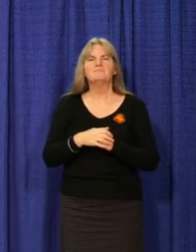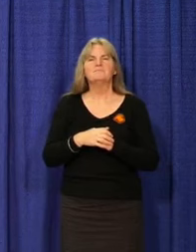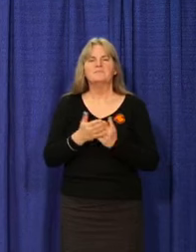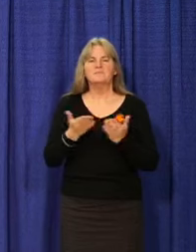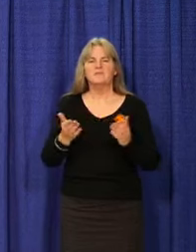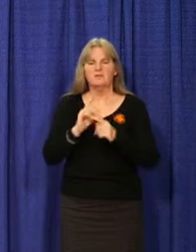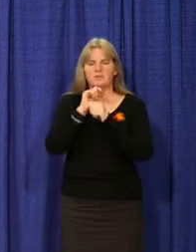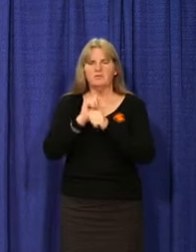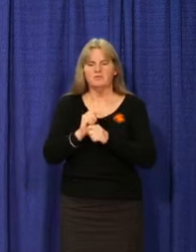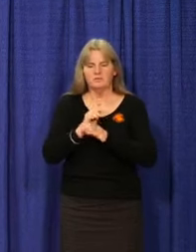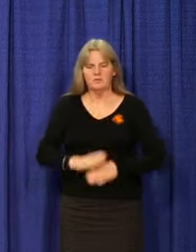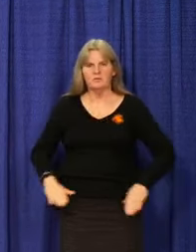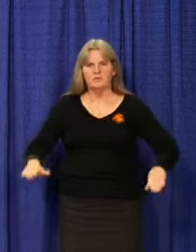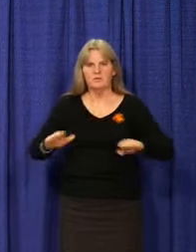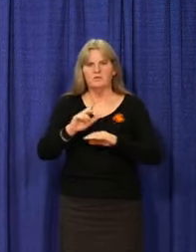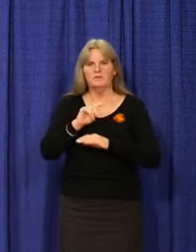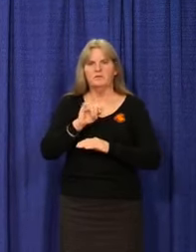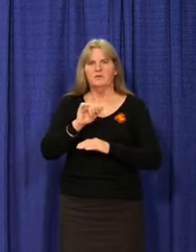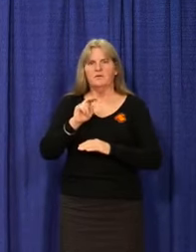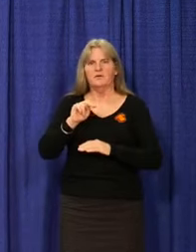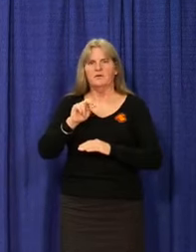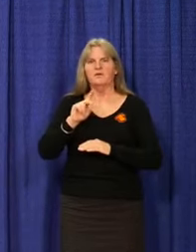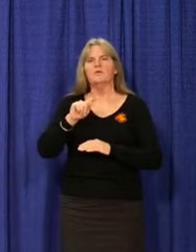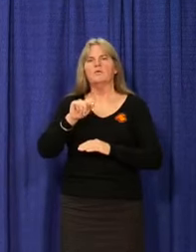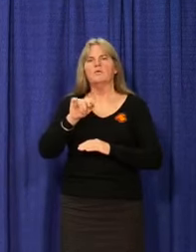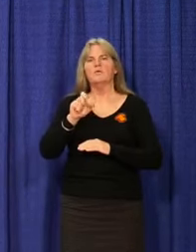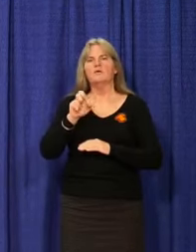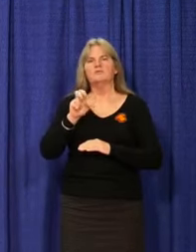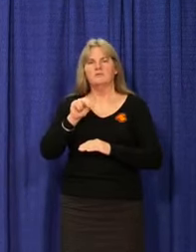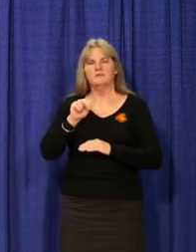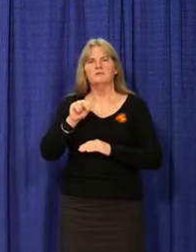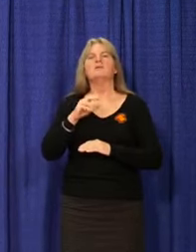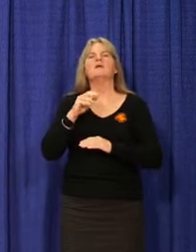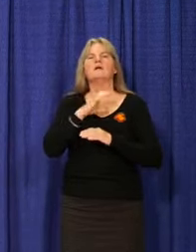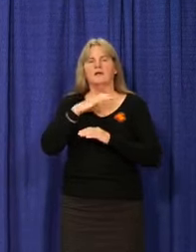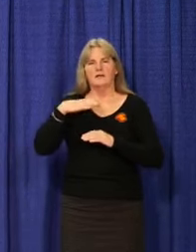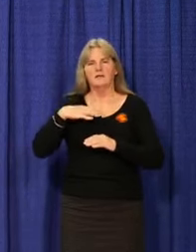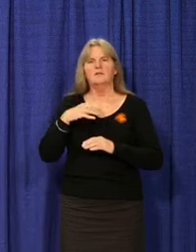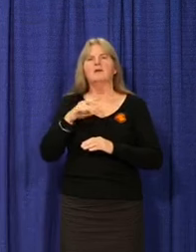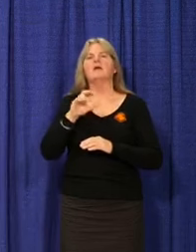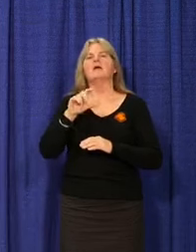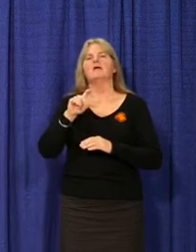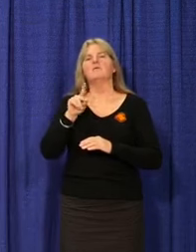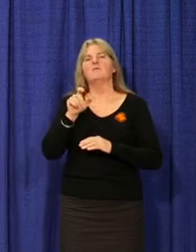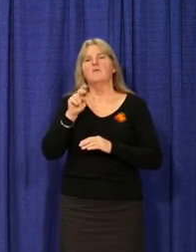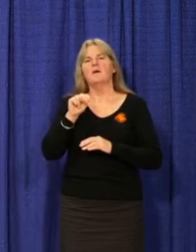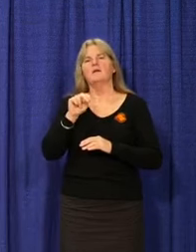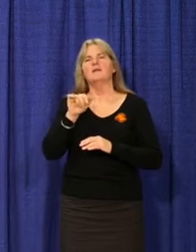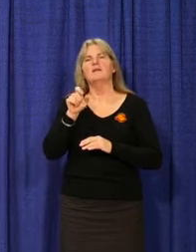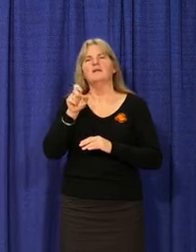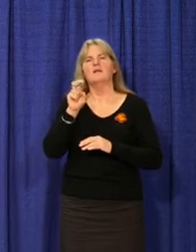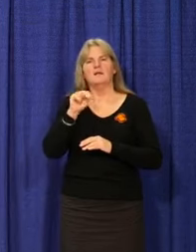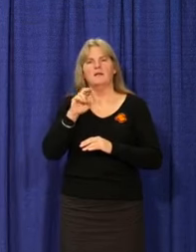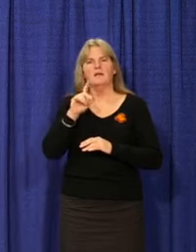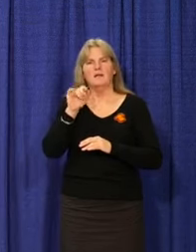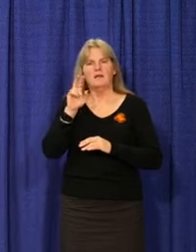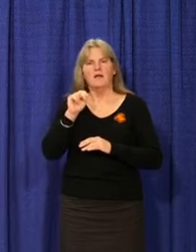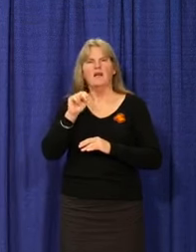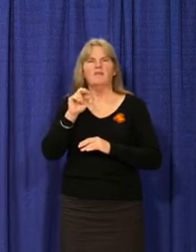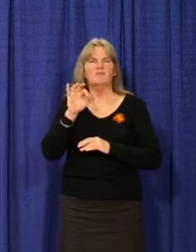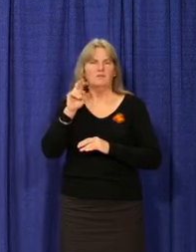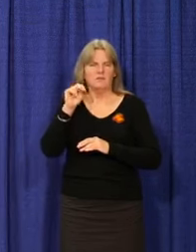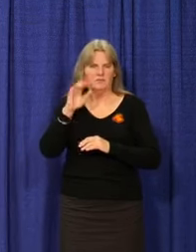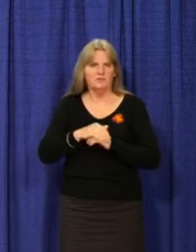here on the traditional territories of the Ta'an Quechin Council and the Kwanlin First Nation. We are now entering